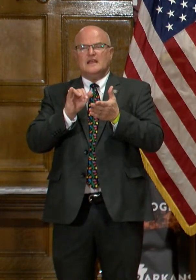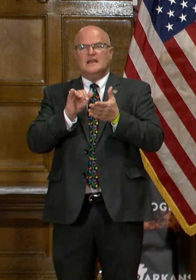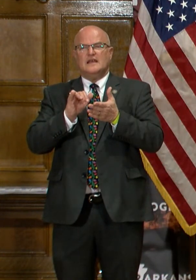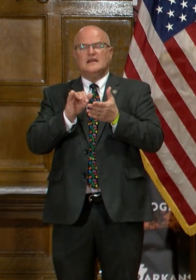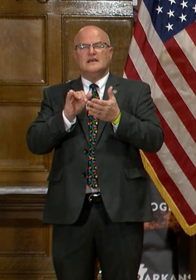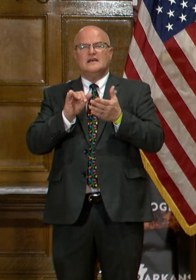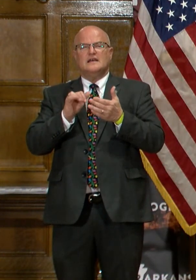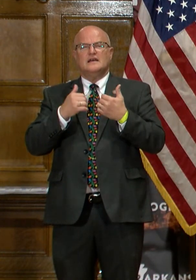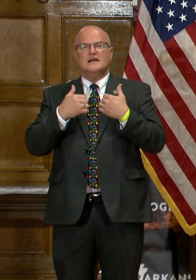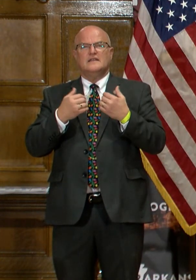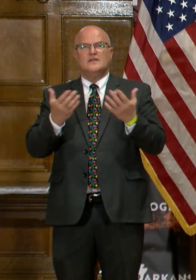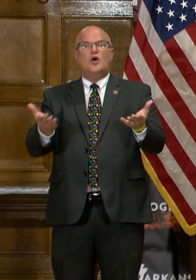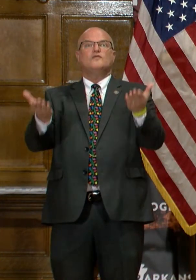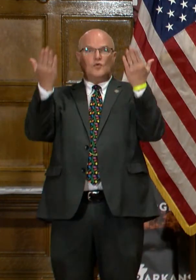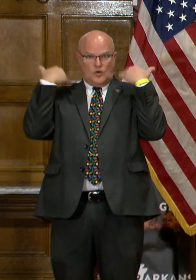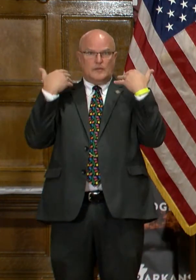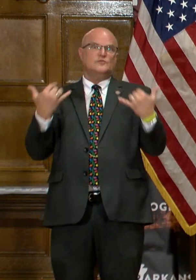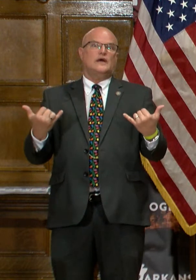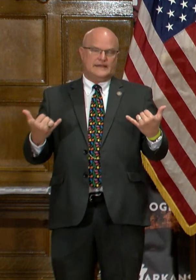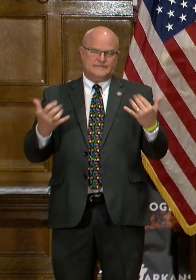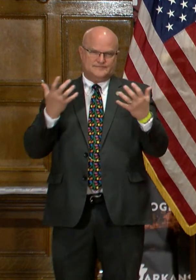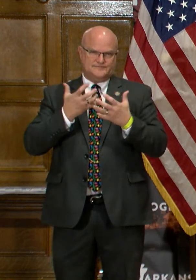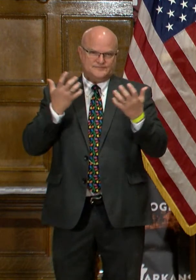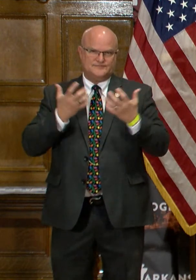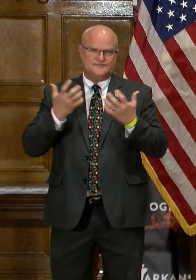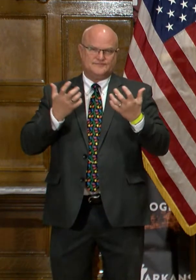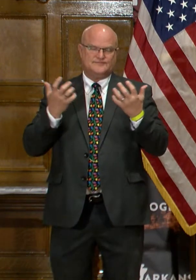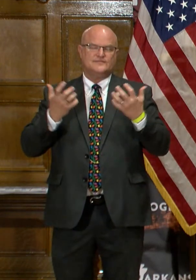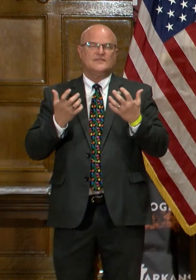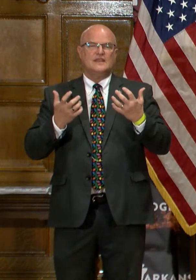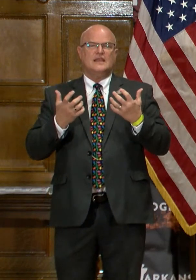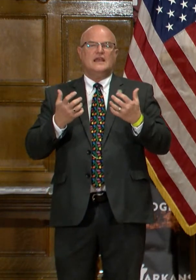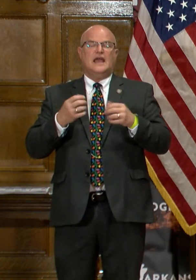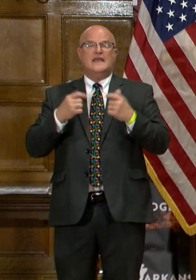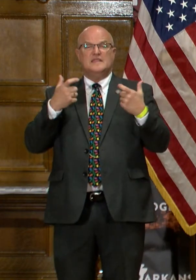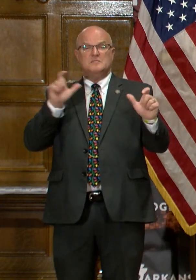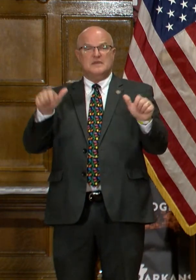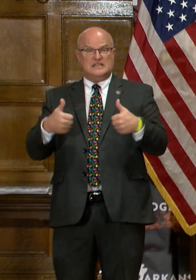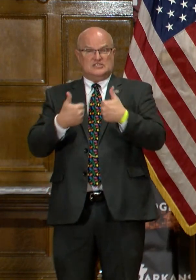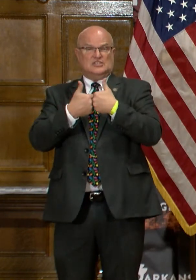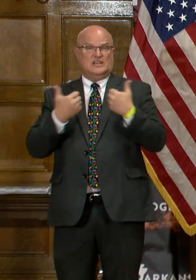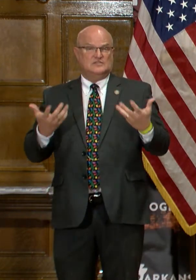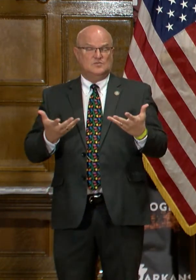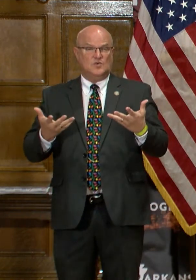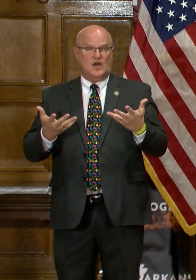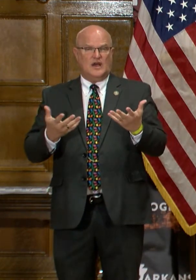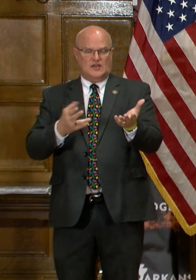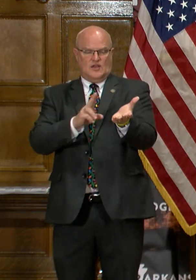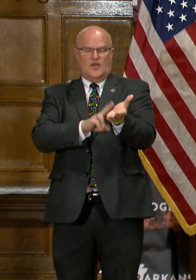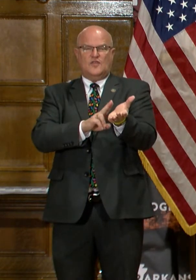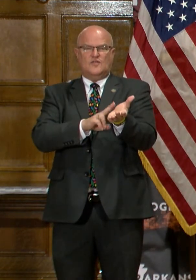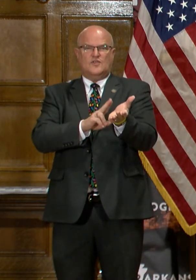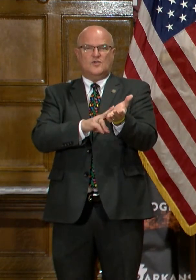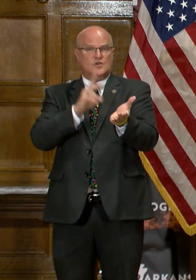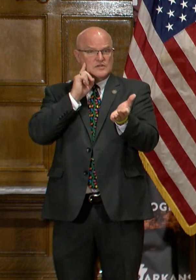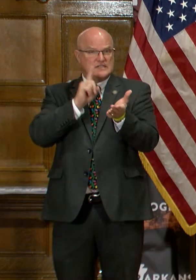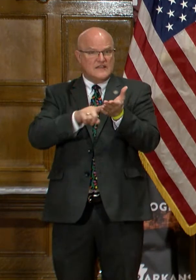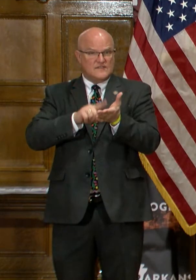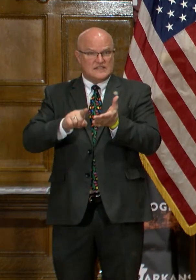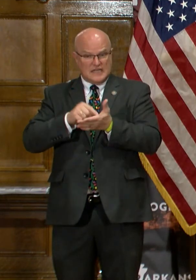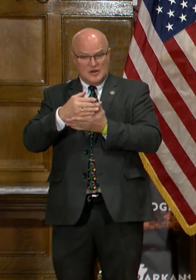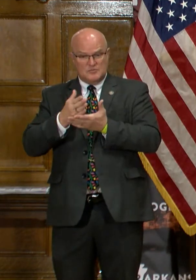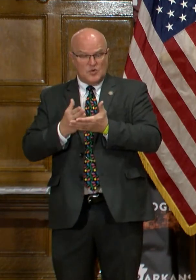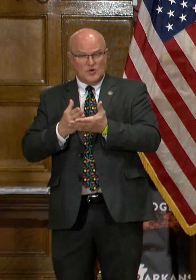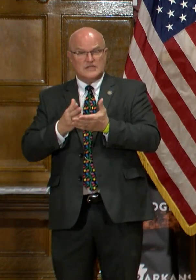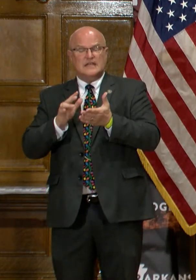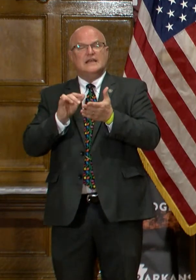mean, they're overwhelmed. I mean, you know, and the biggest challenge is the nurse investigator portion of